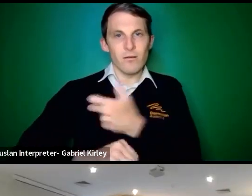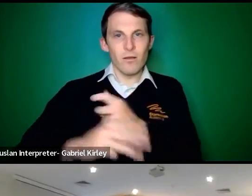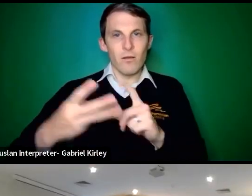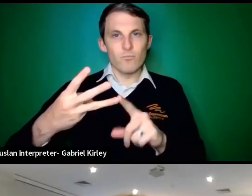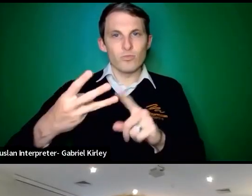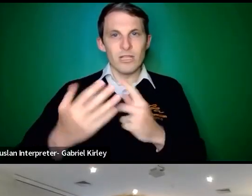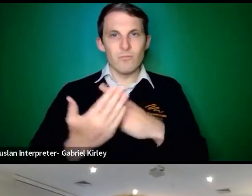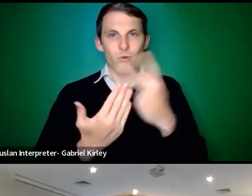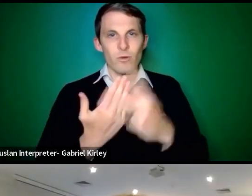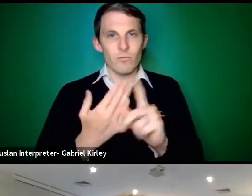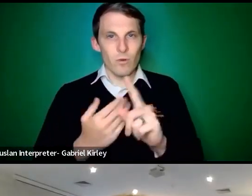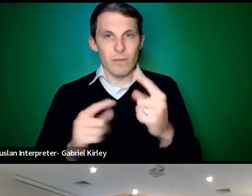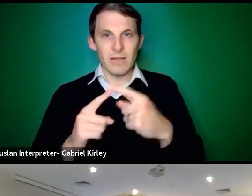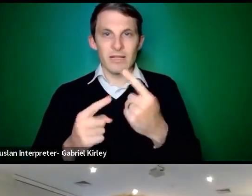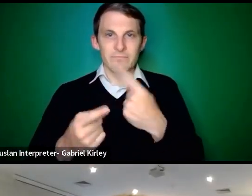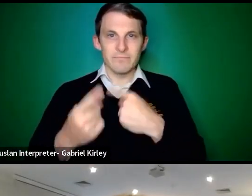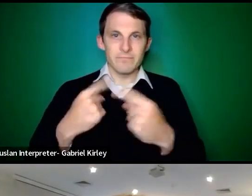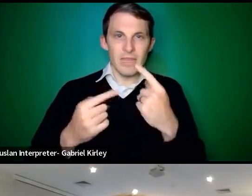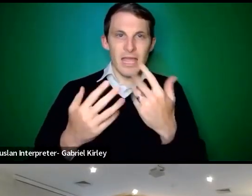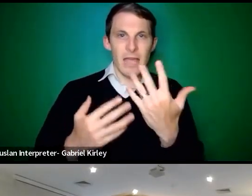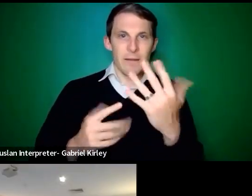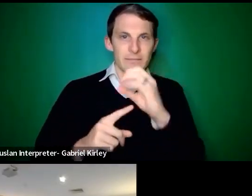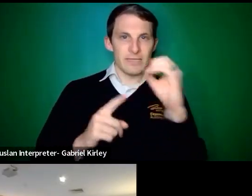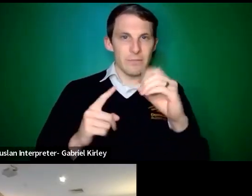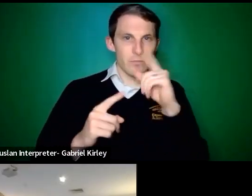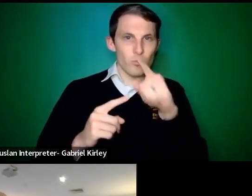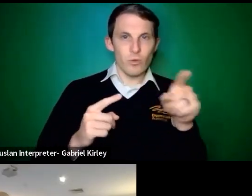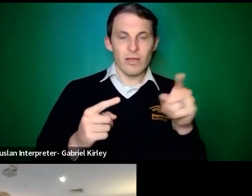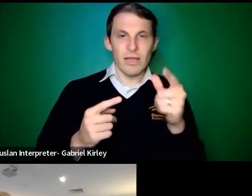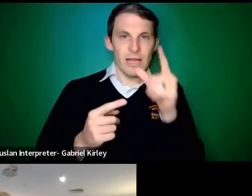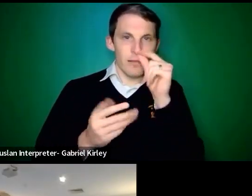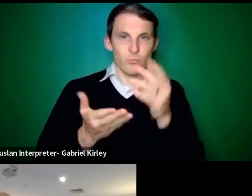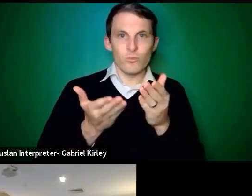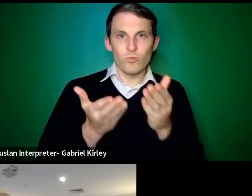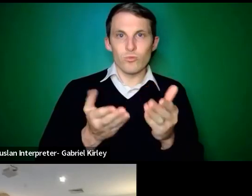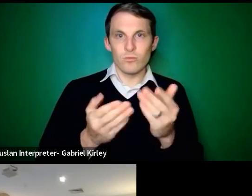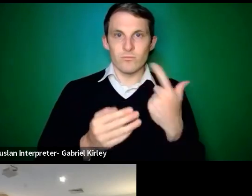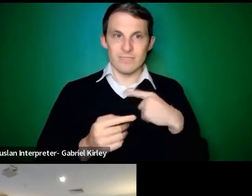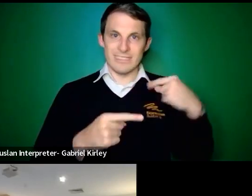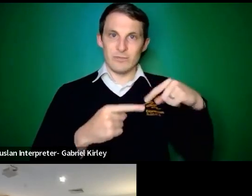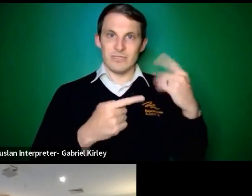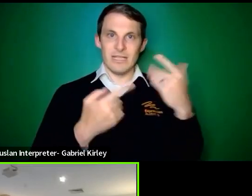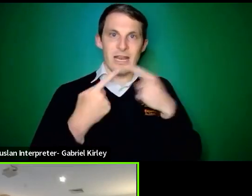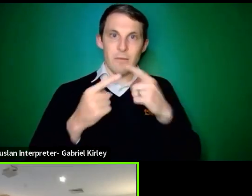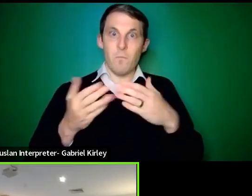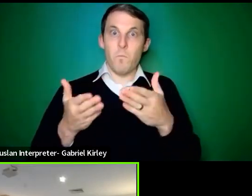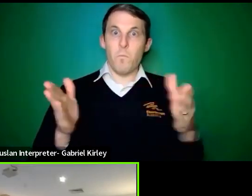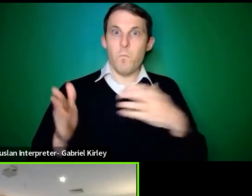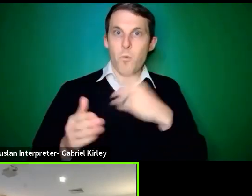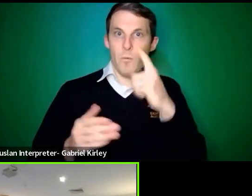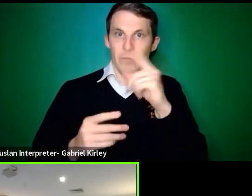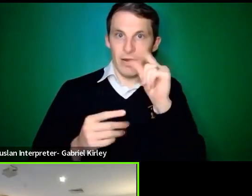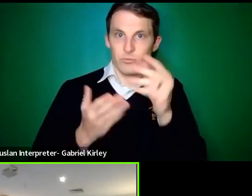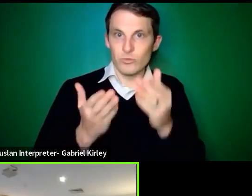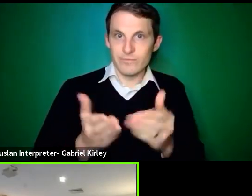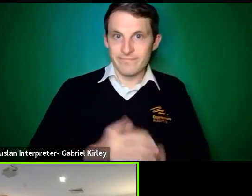the proportion of people who are eligible, which has increased again after announcements this week? We are doing very well both